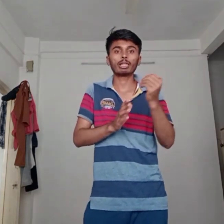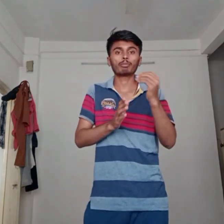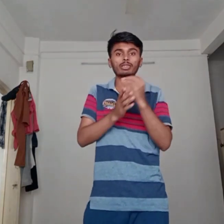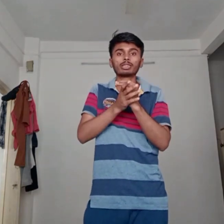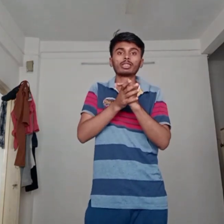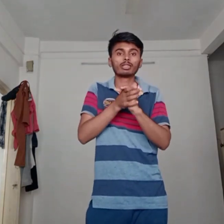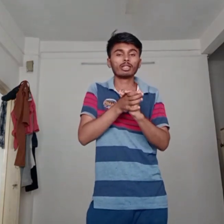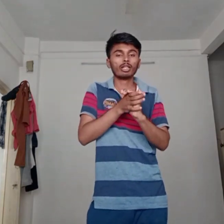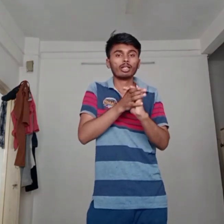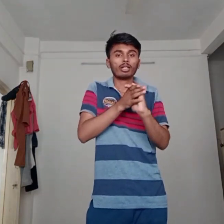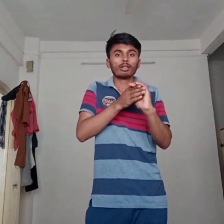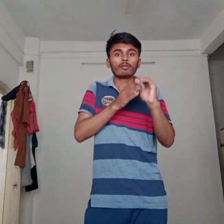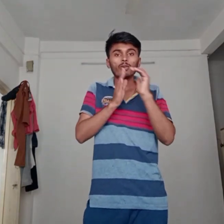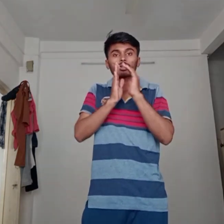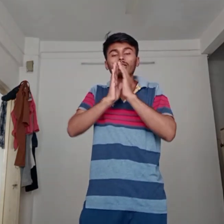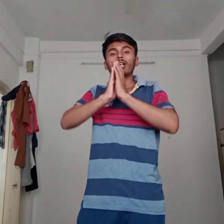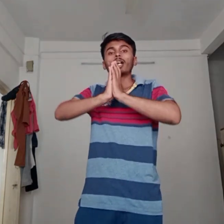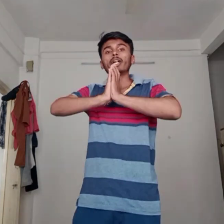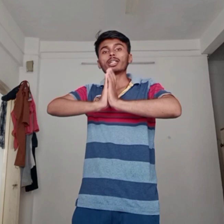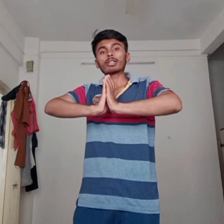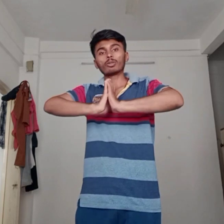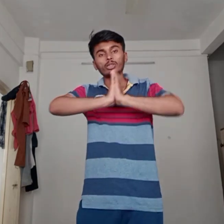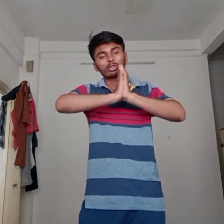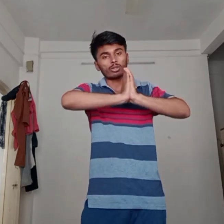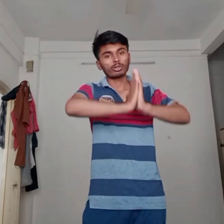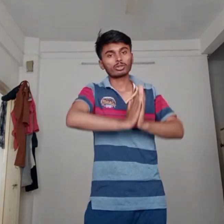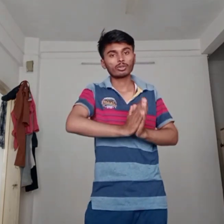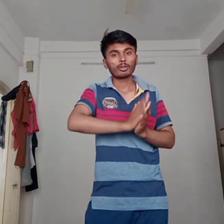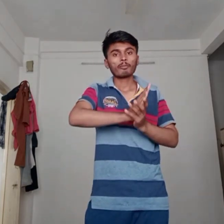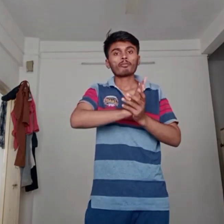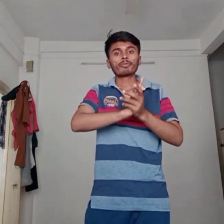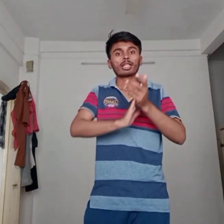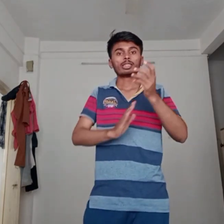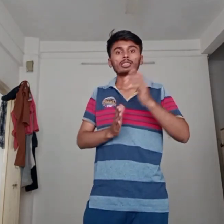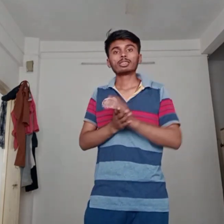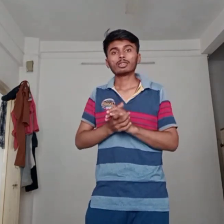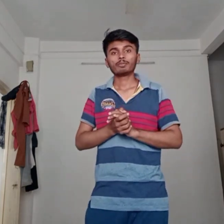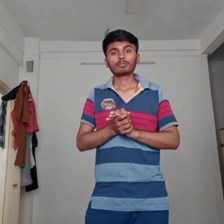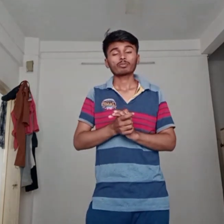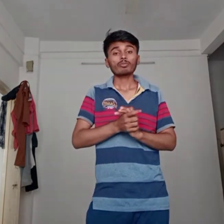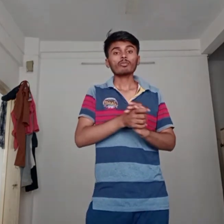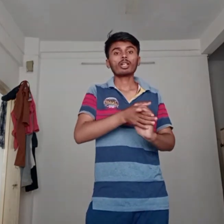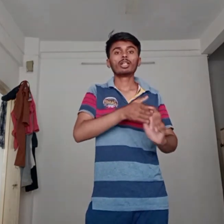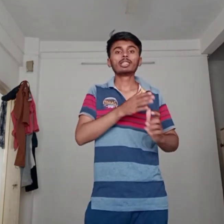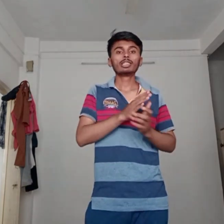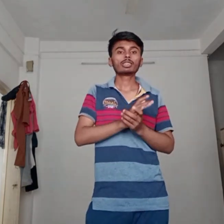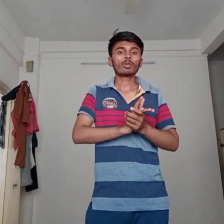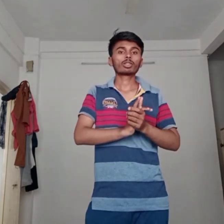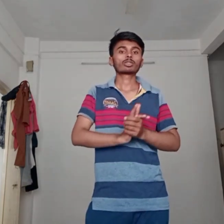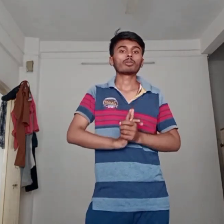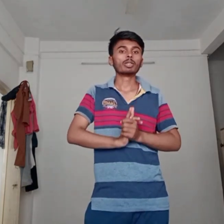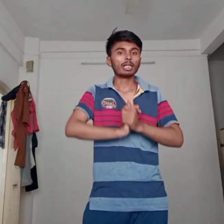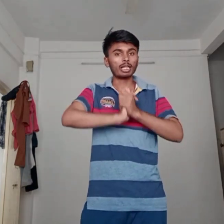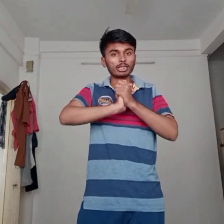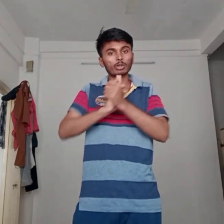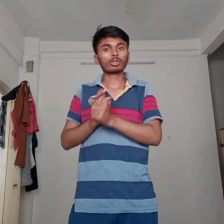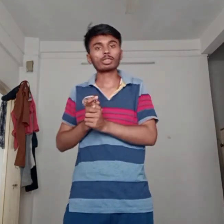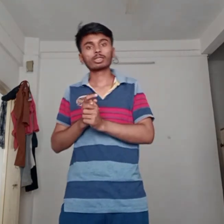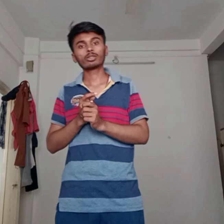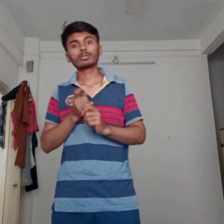bypass is done for high cholesterol. So this is a disorders of the circulatory system. This